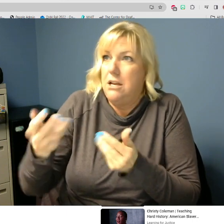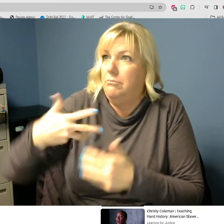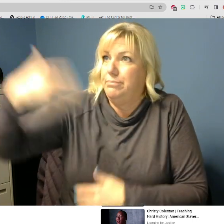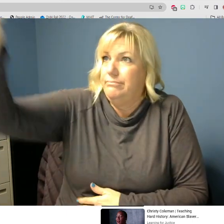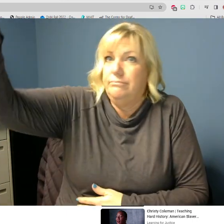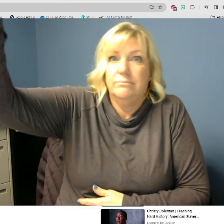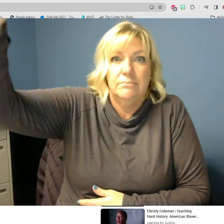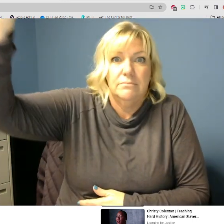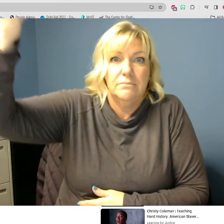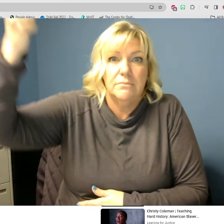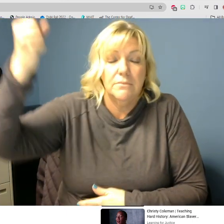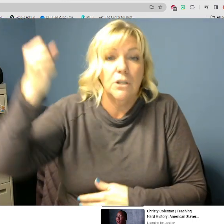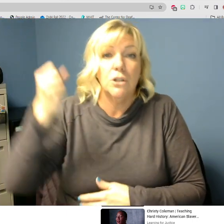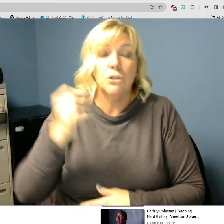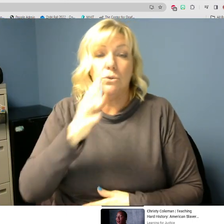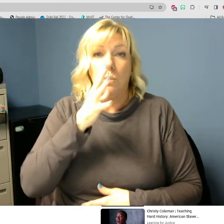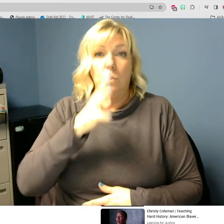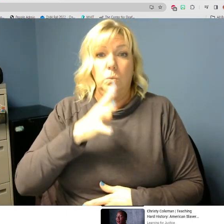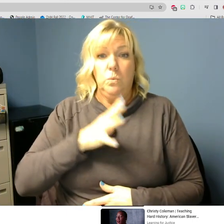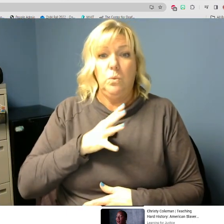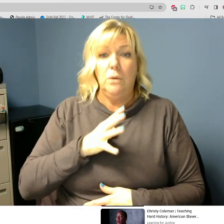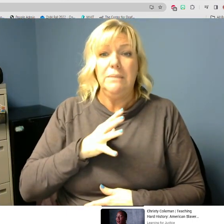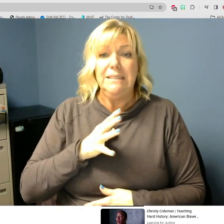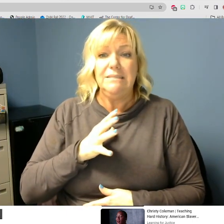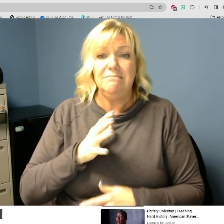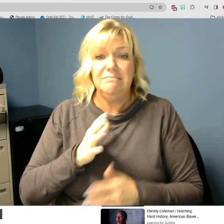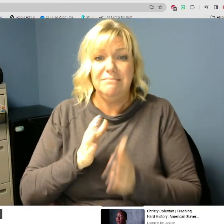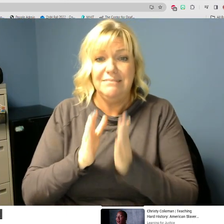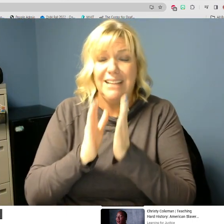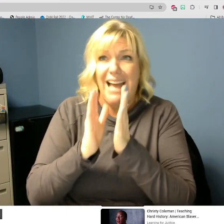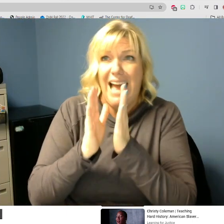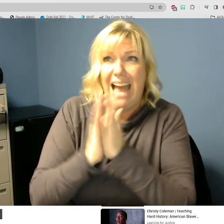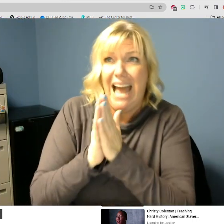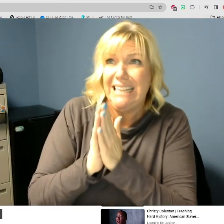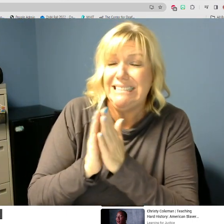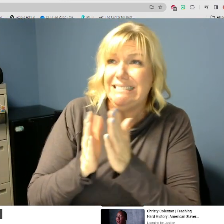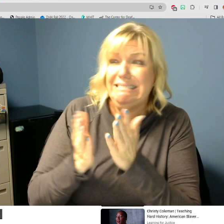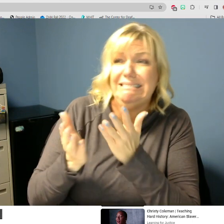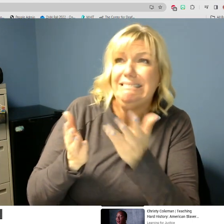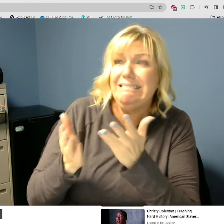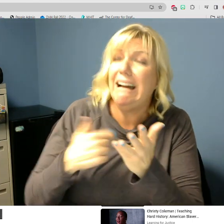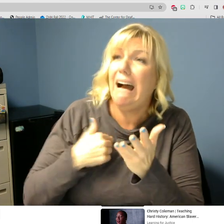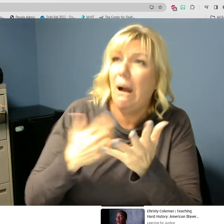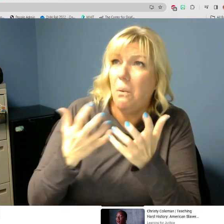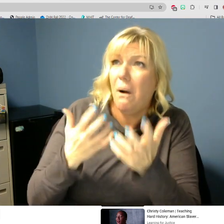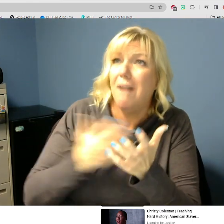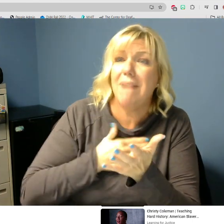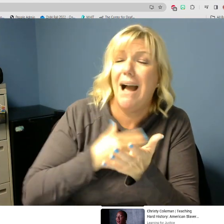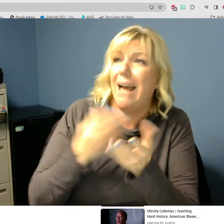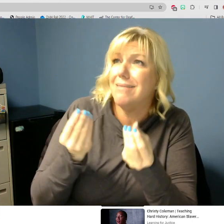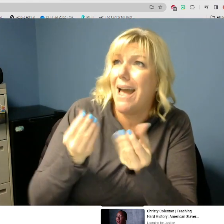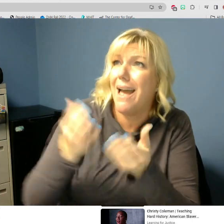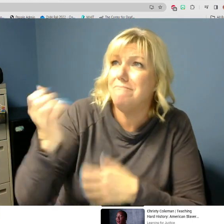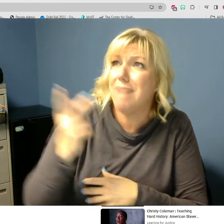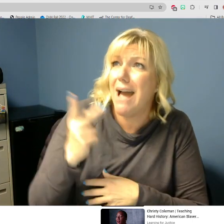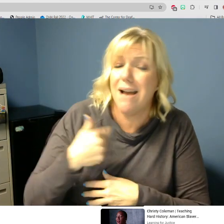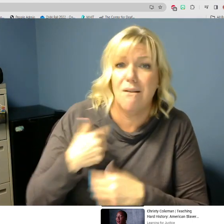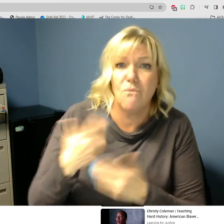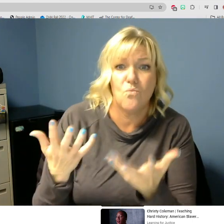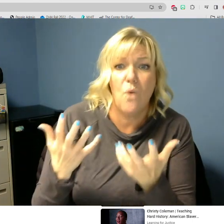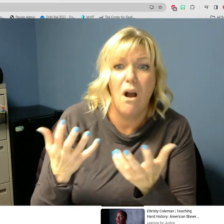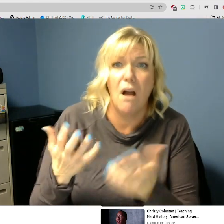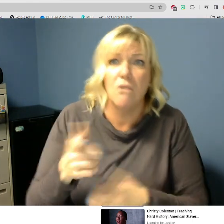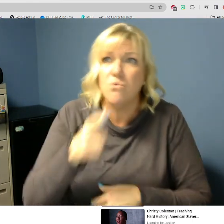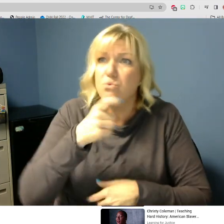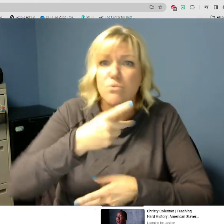and so she appealed to the colonial government on the basis of being a mother and said, if I don't have my land back, um, who will take